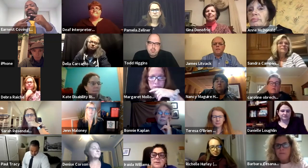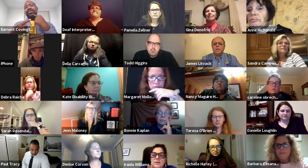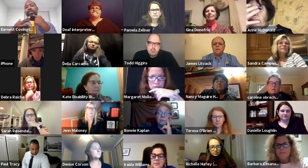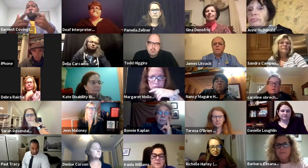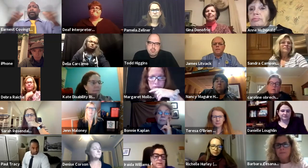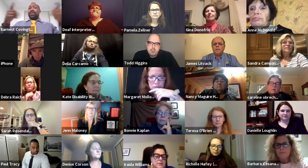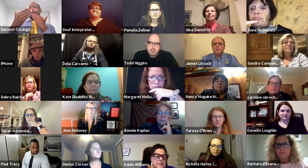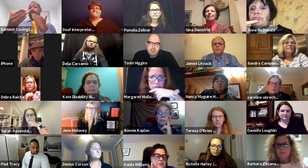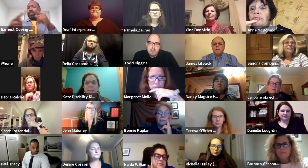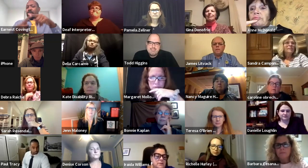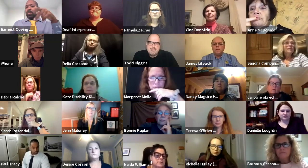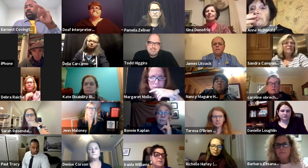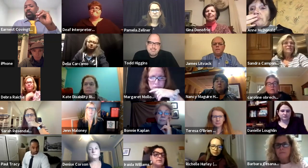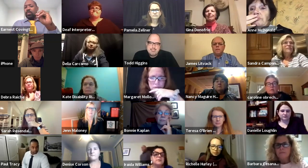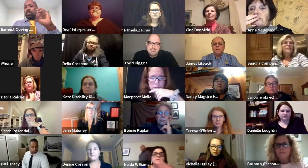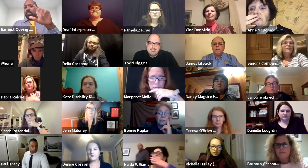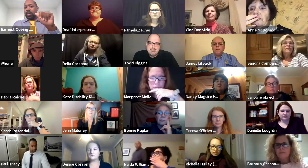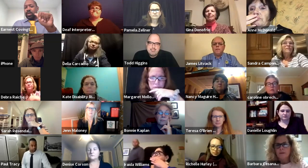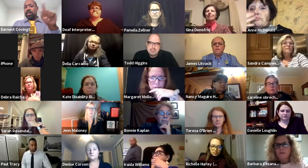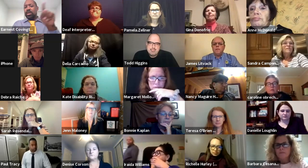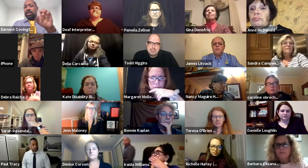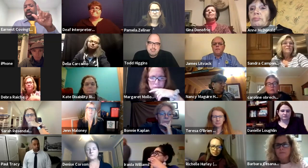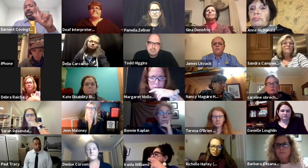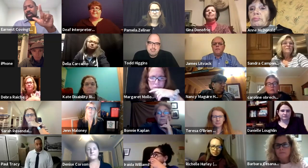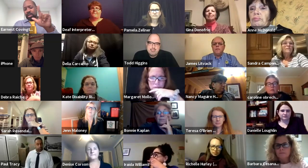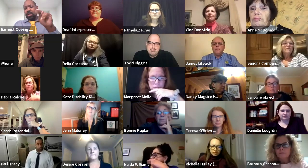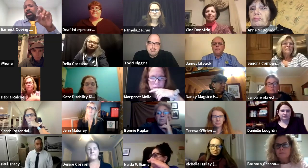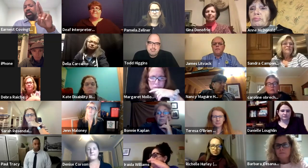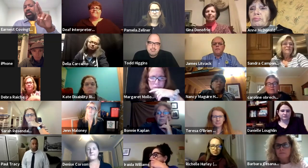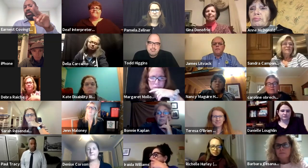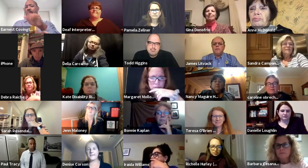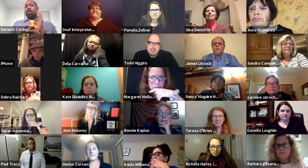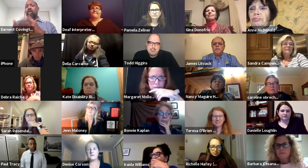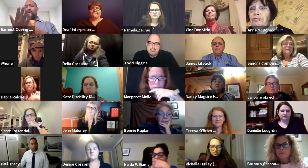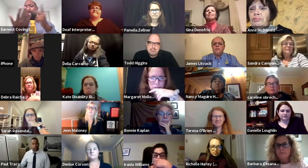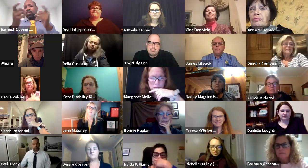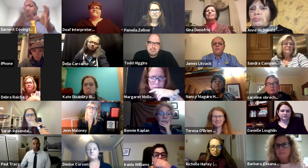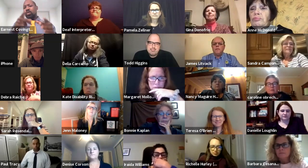actually. And I want to say a huge thank you to Pam Zellner.